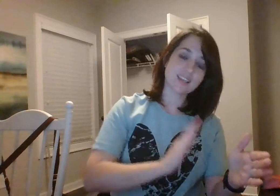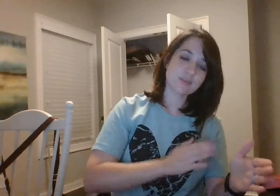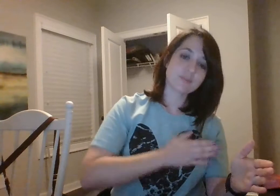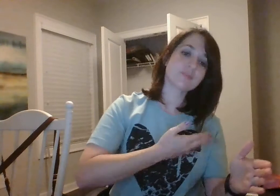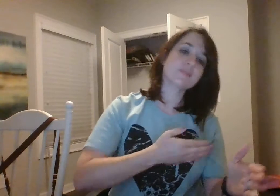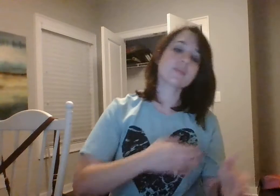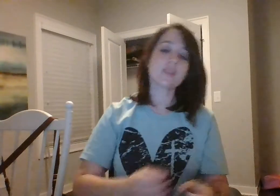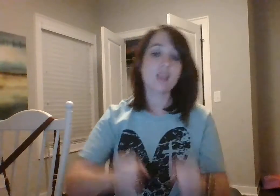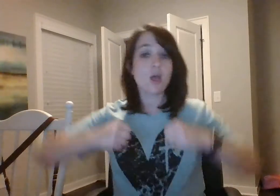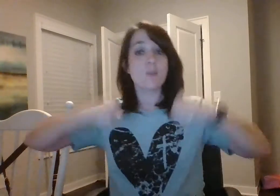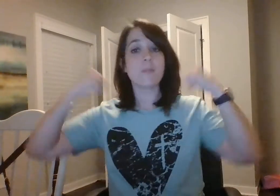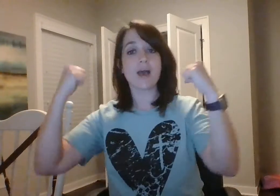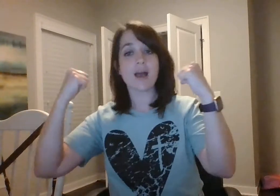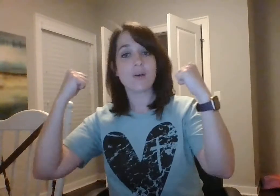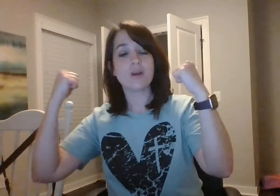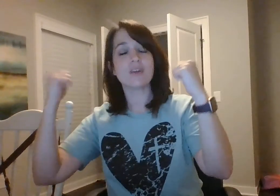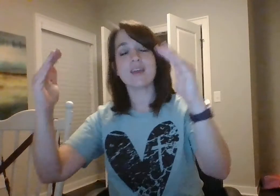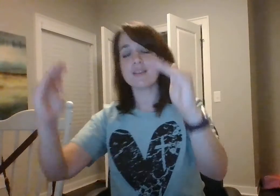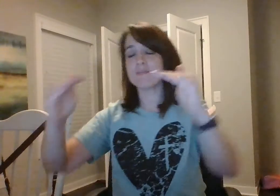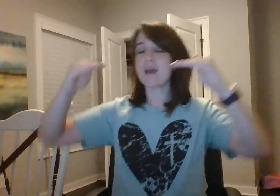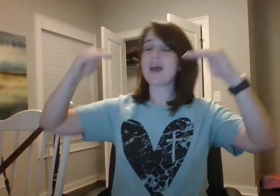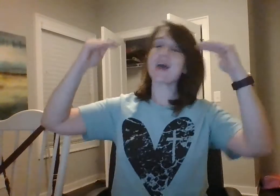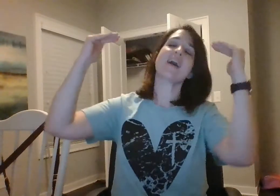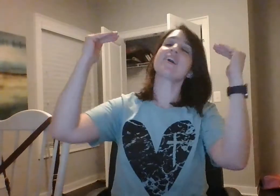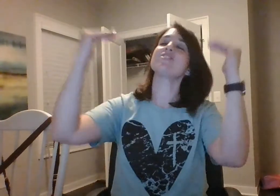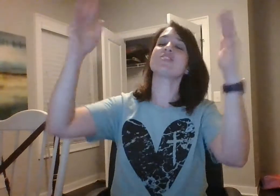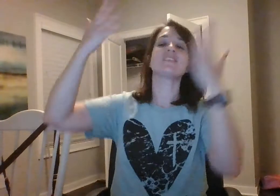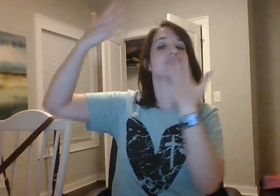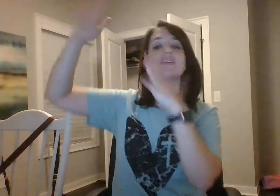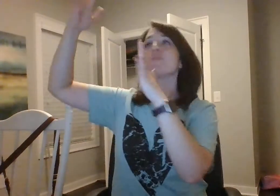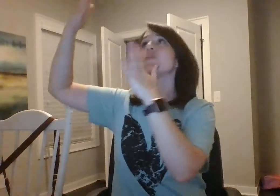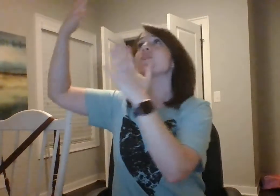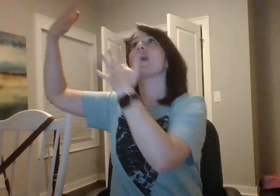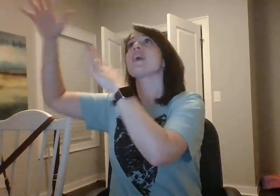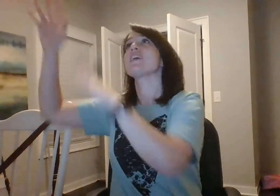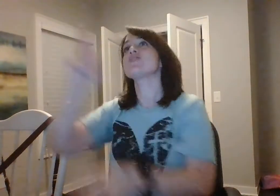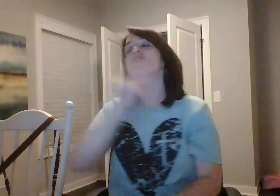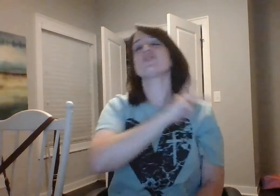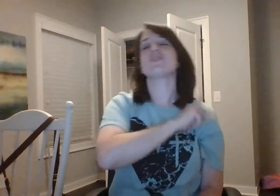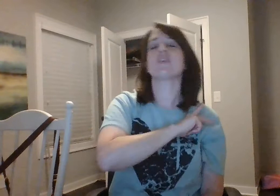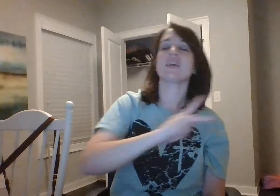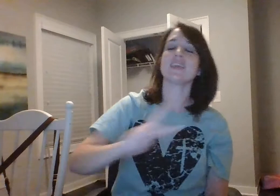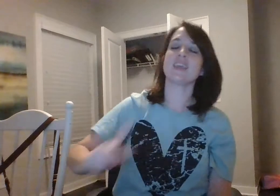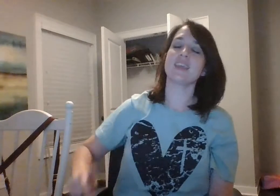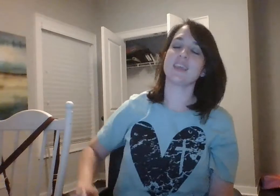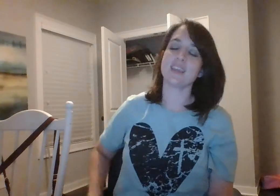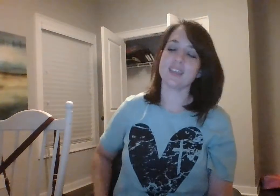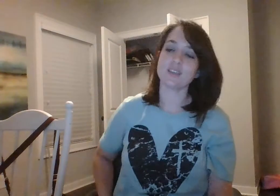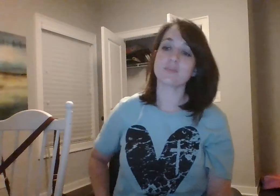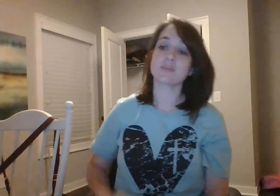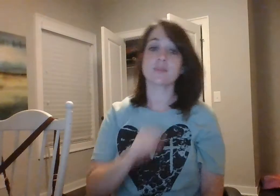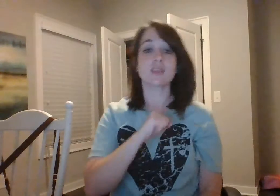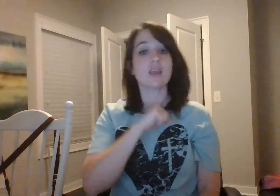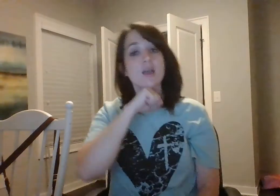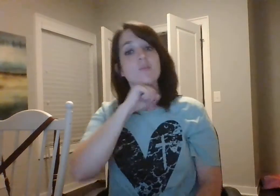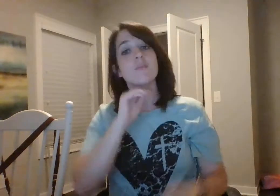Power of majesty, praise to the King. The